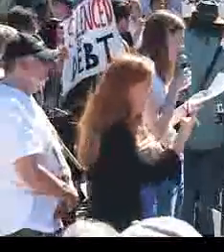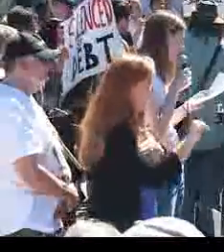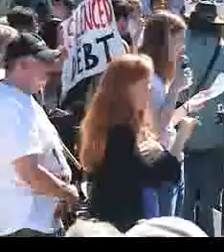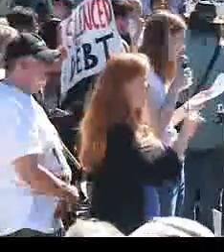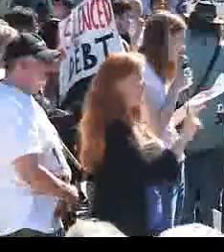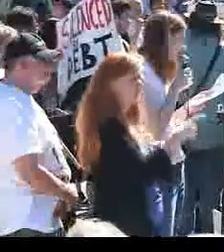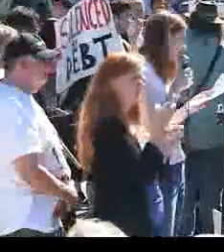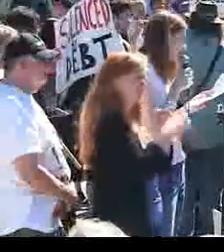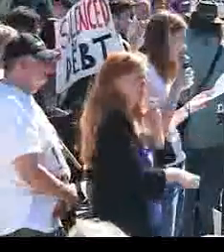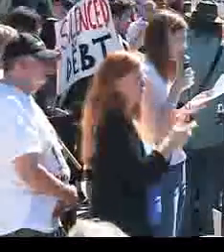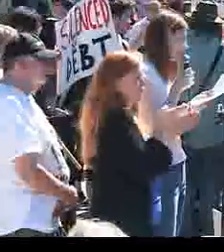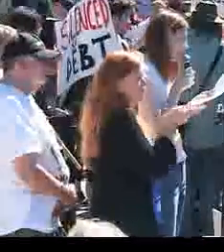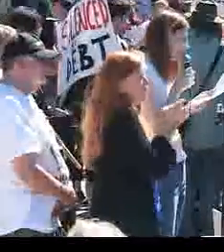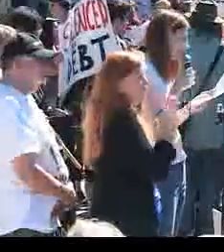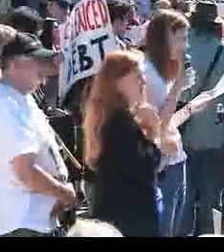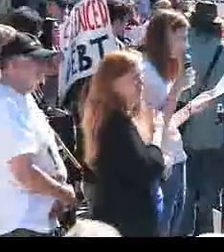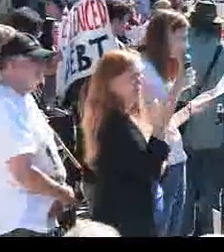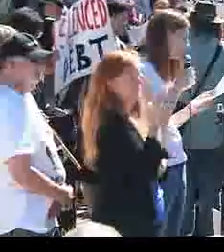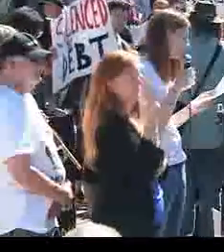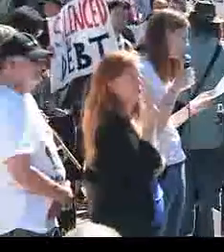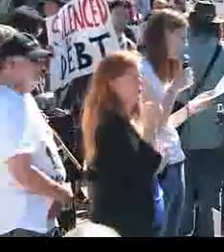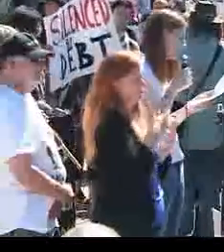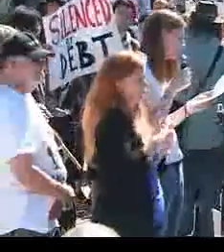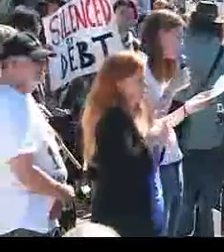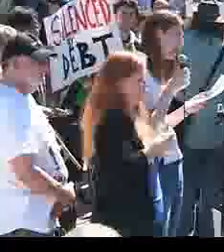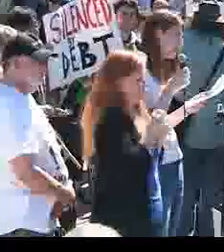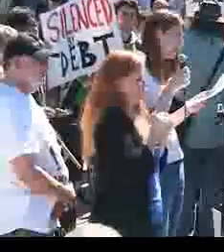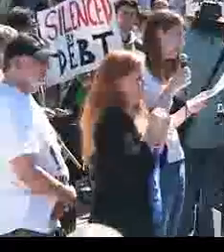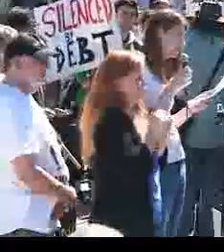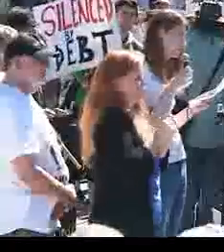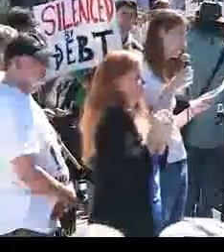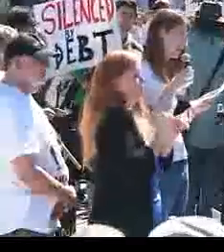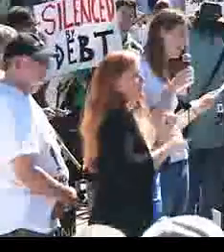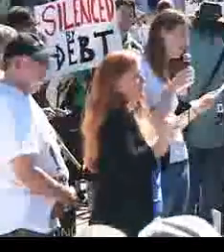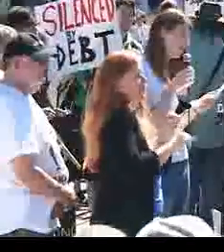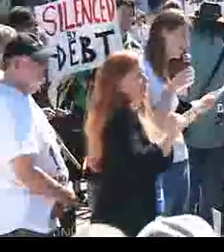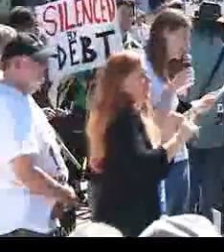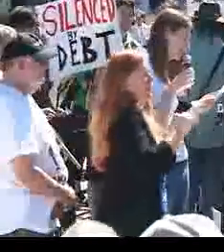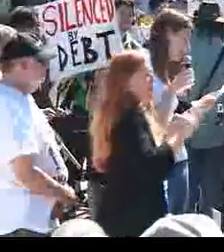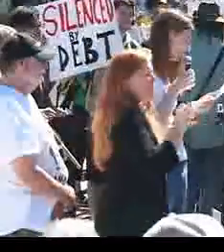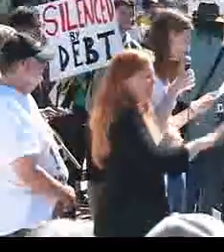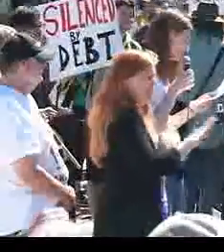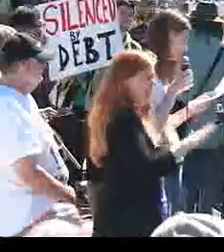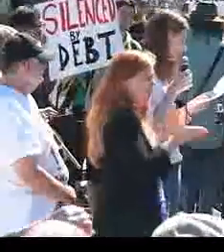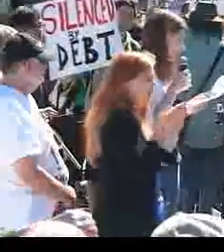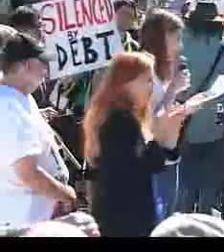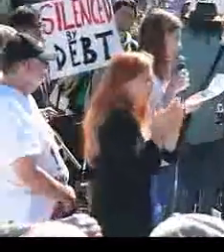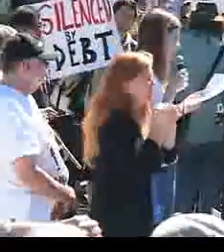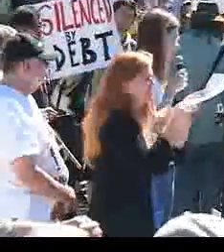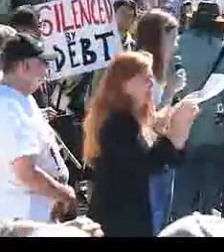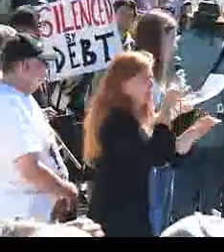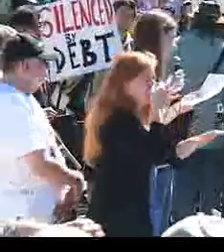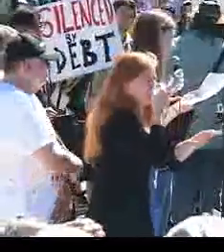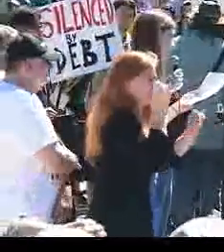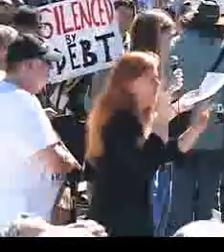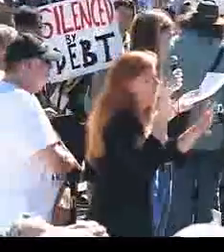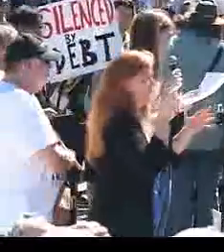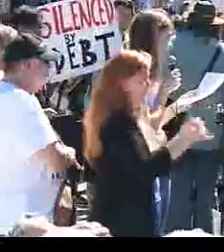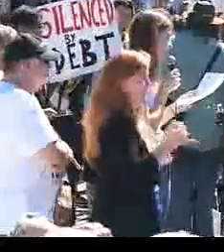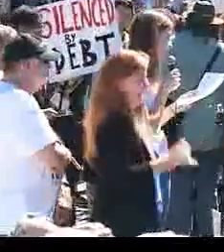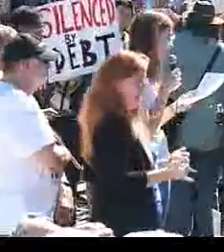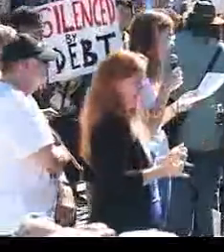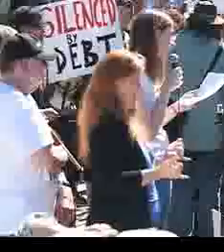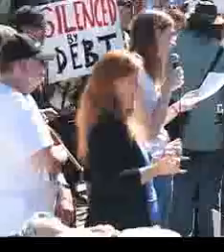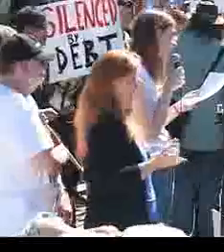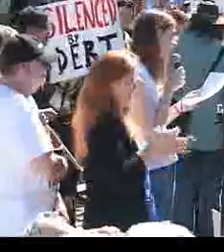that the gears grind on, and that in significant ways their operations remain odious today. It's a truth that many of